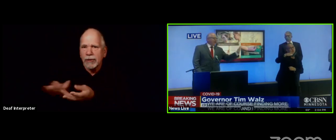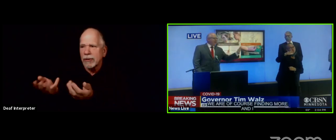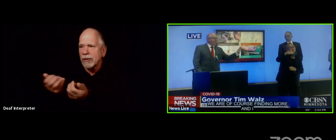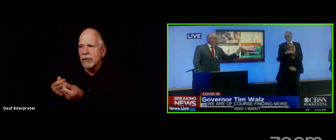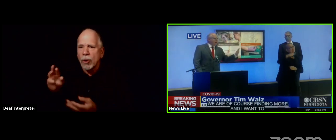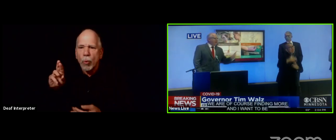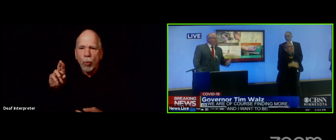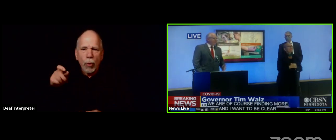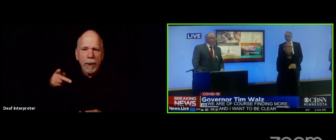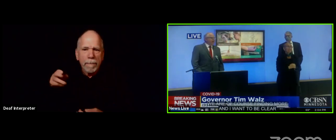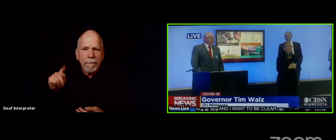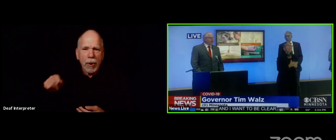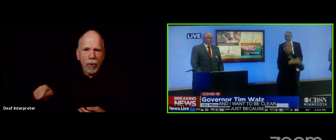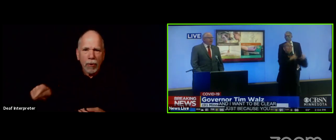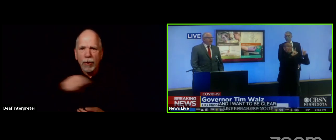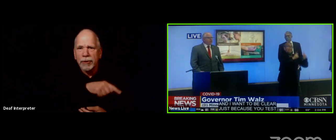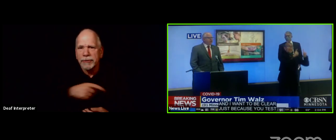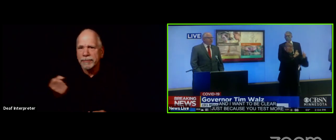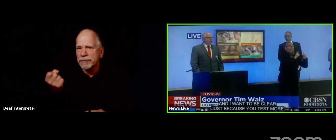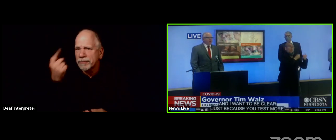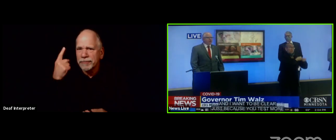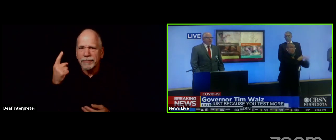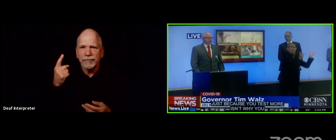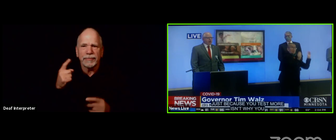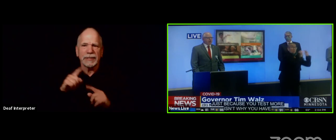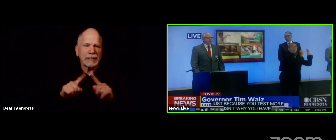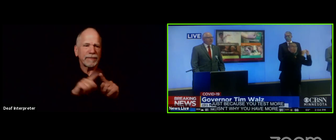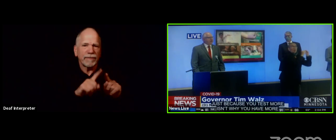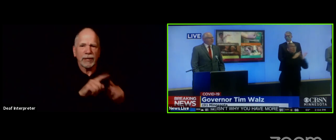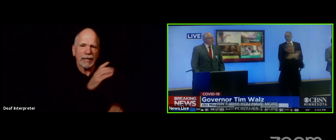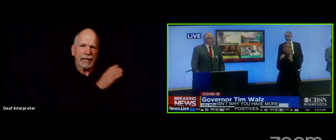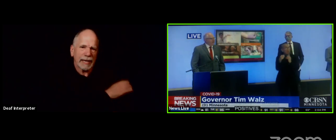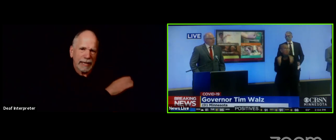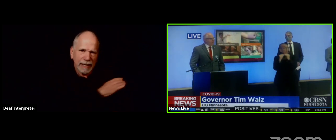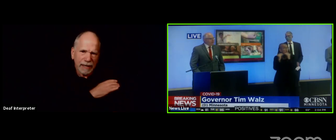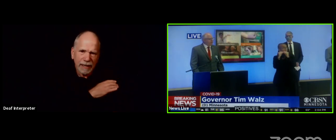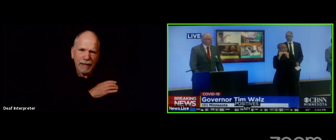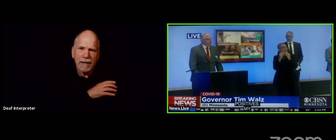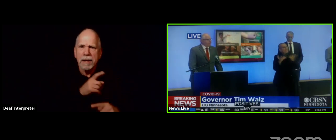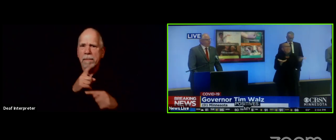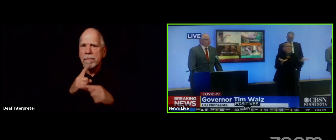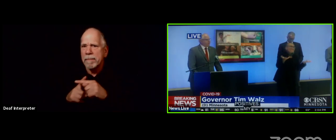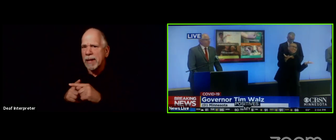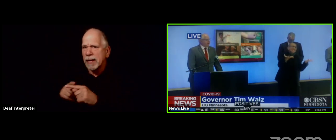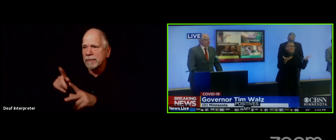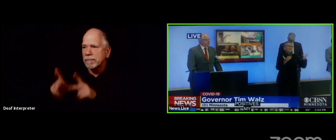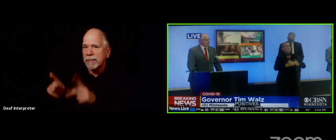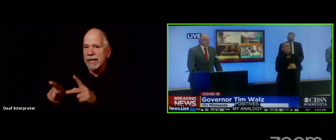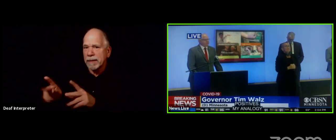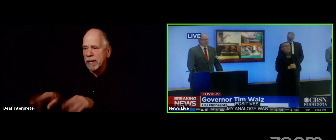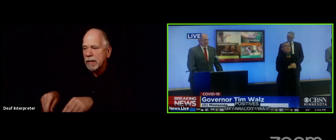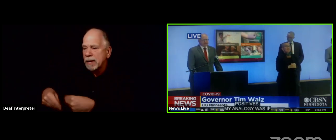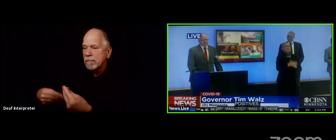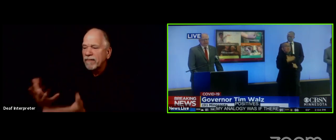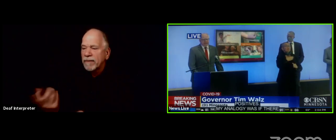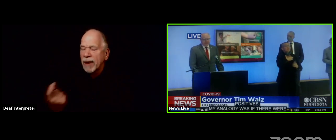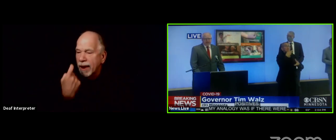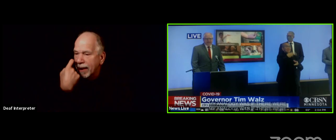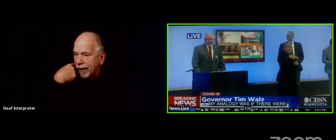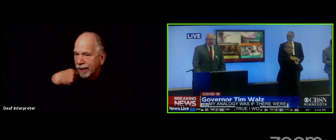why you have more positives. My analogy was, if that were true, I would just take the scale out of my bathroom and everything would be fine then, because the